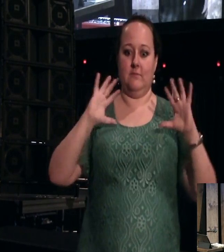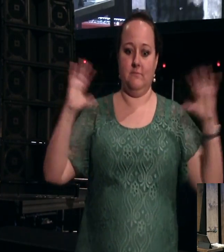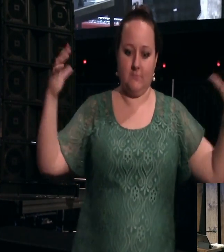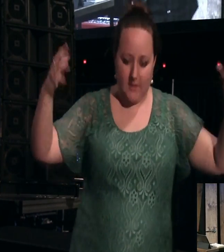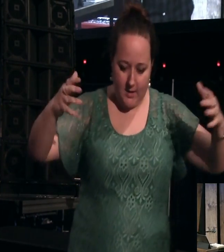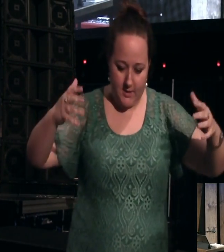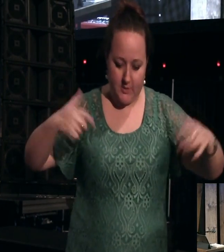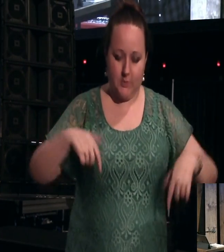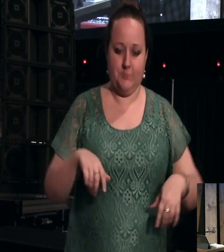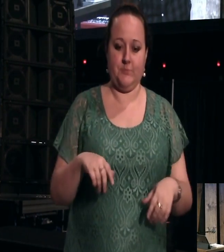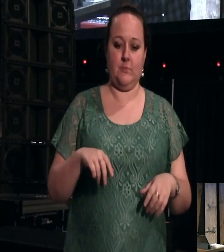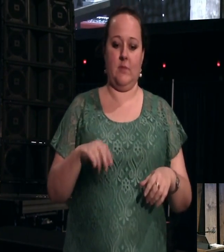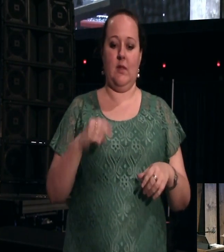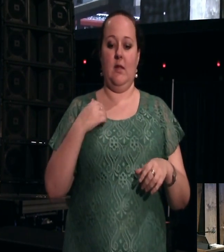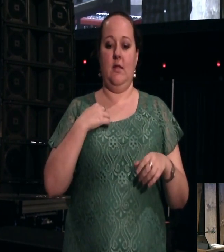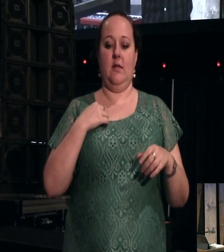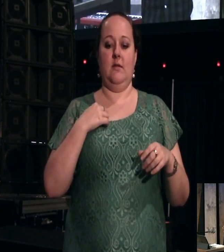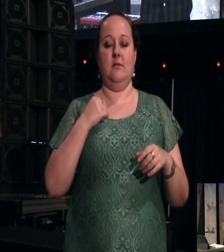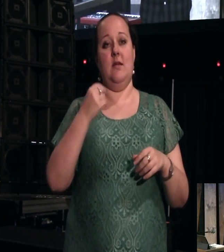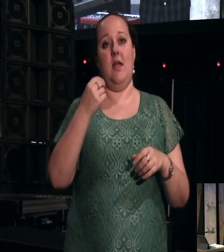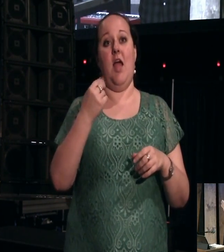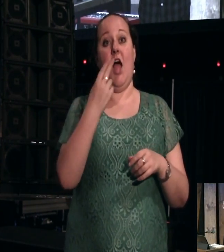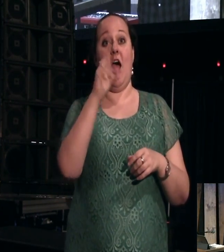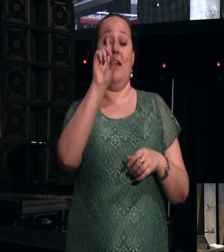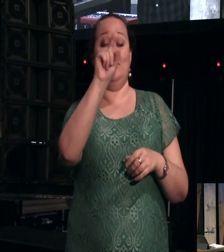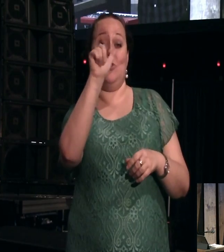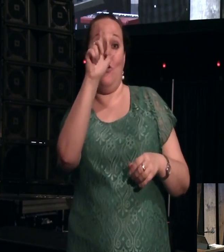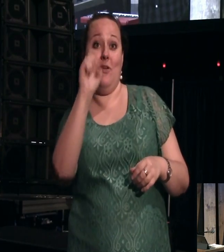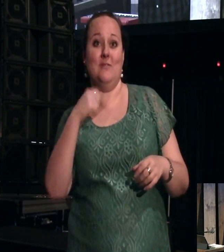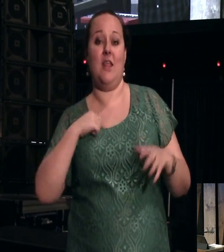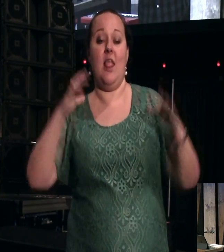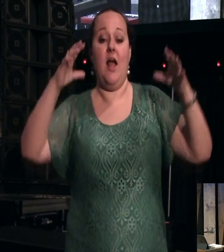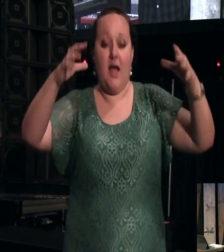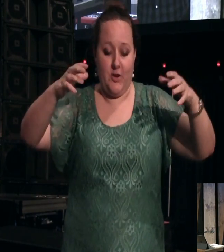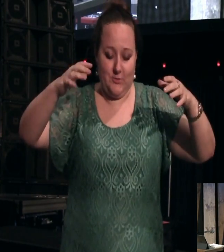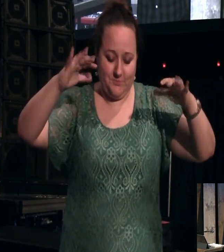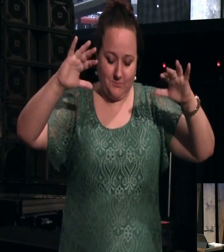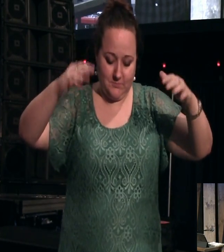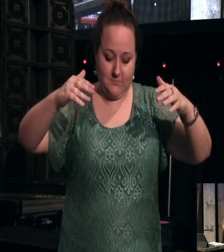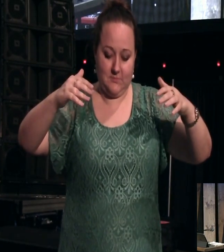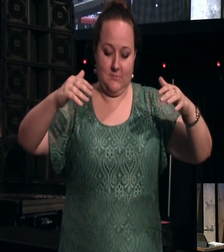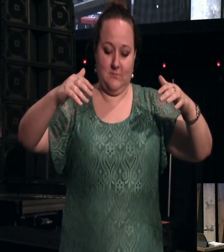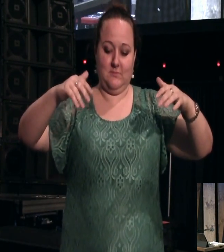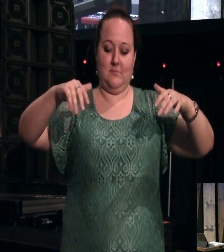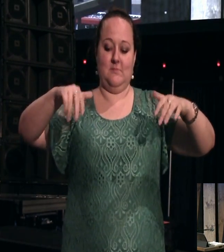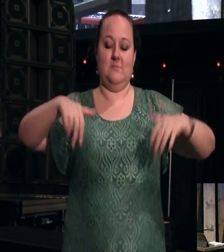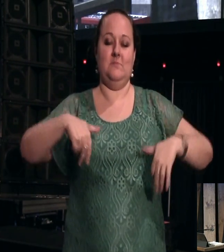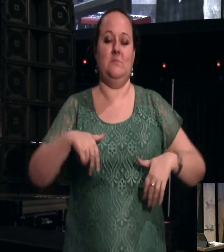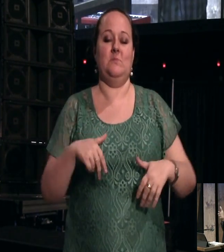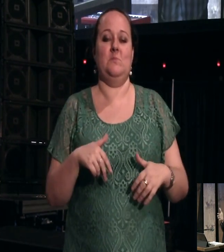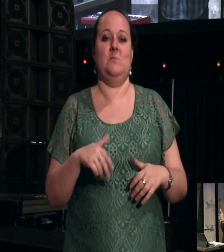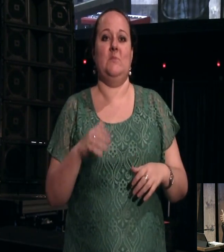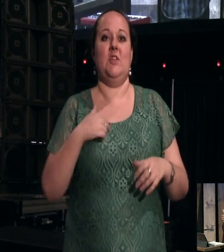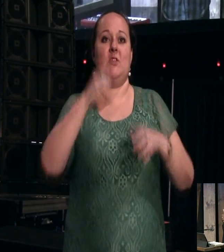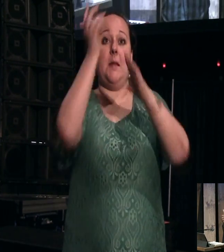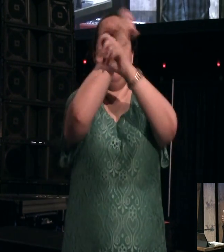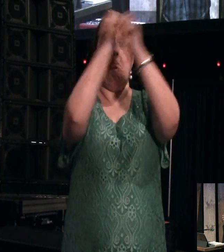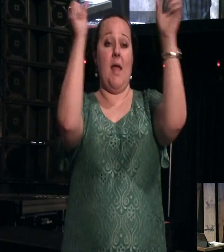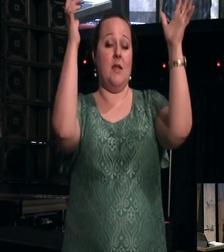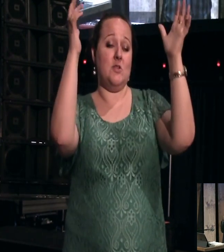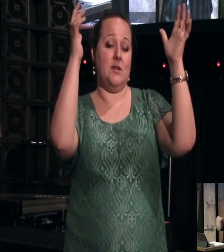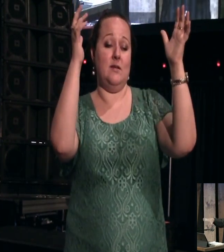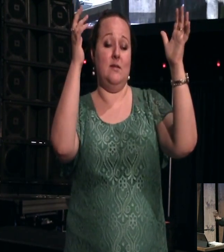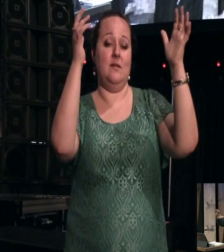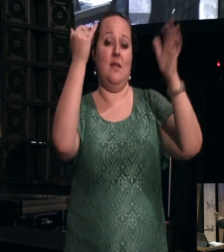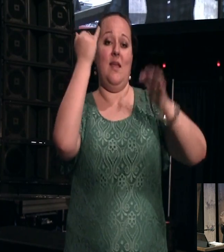feels right. And what if he had stepped into the huddle? And if some of y'all are like, you lost me at the word huddle. Okay, just wait till I get through this